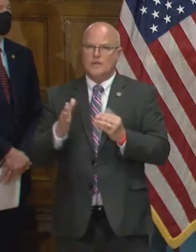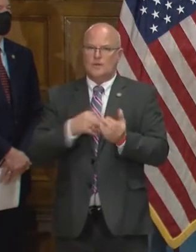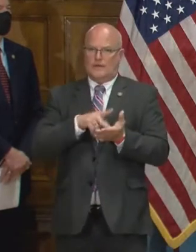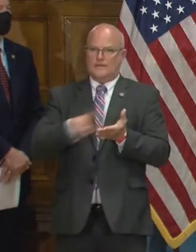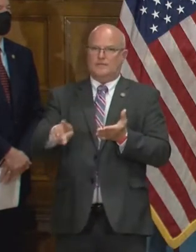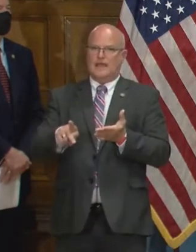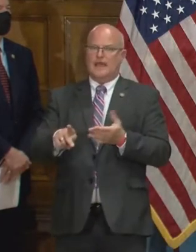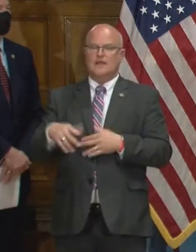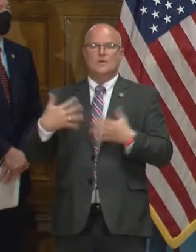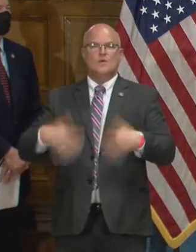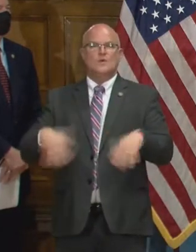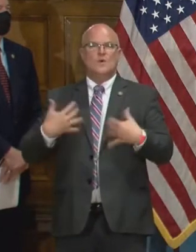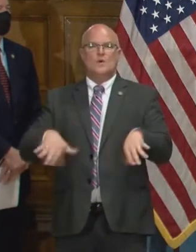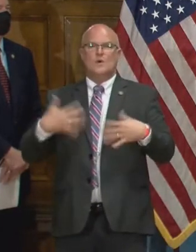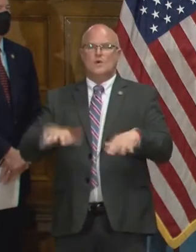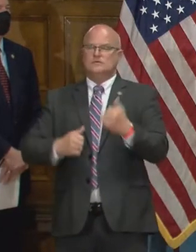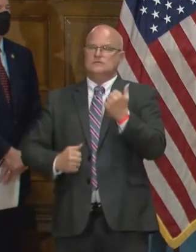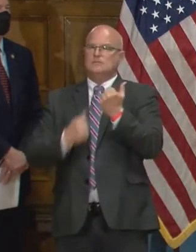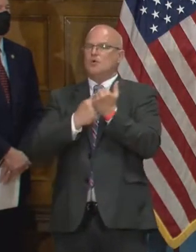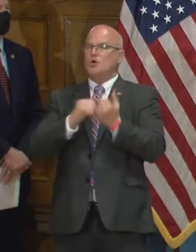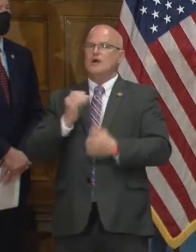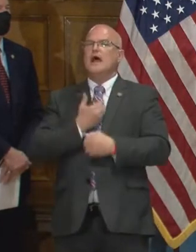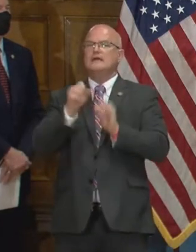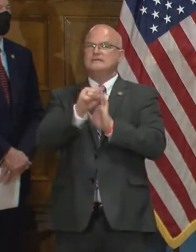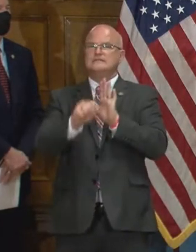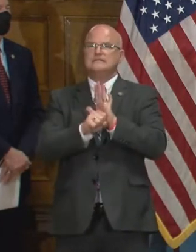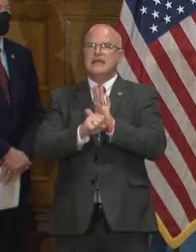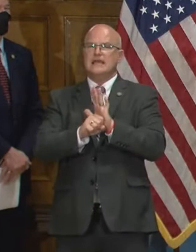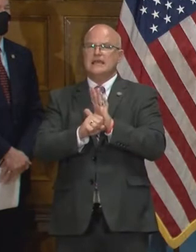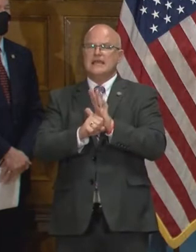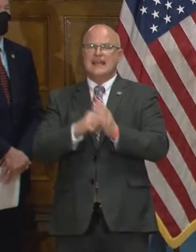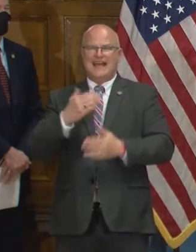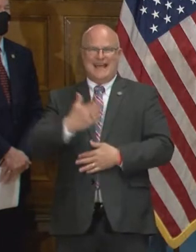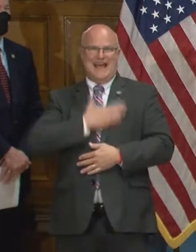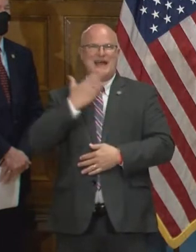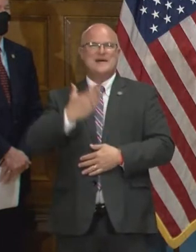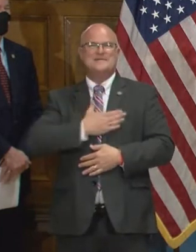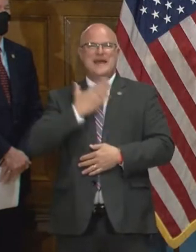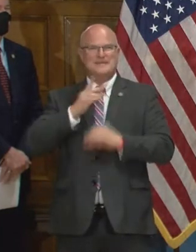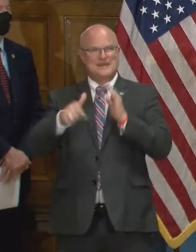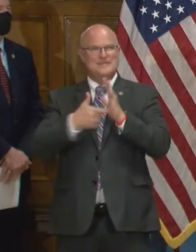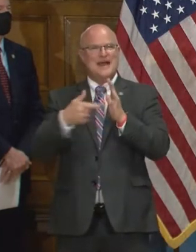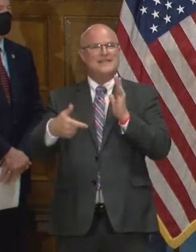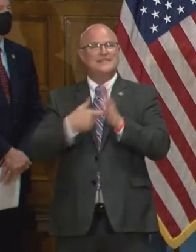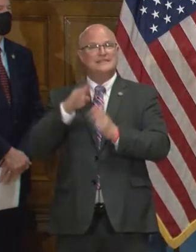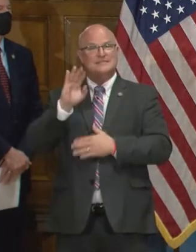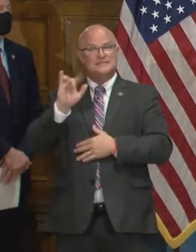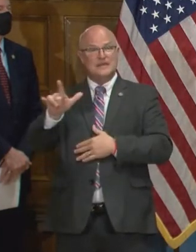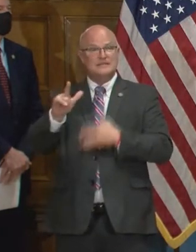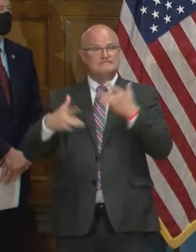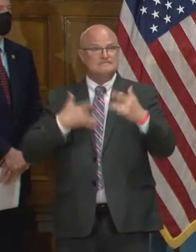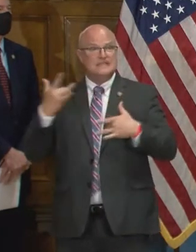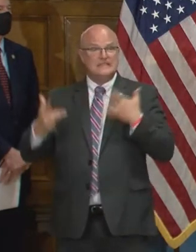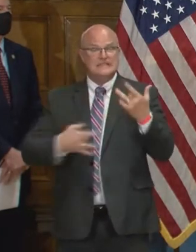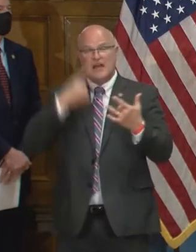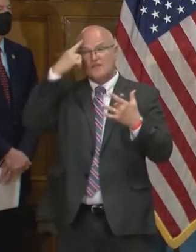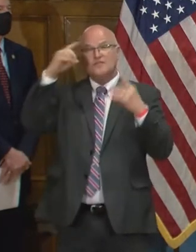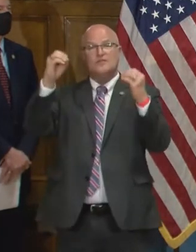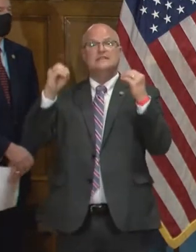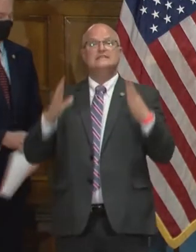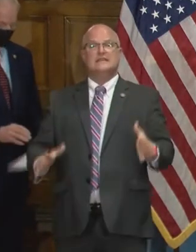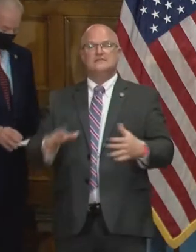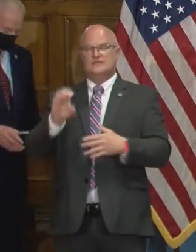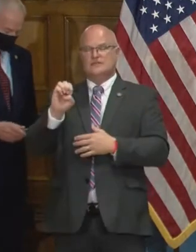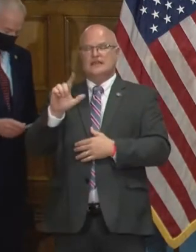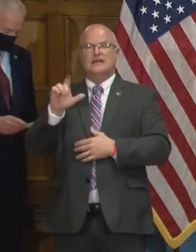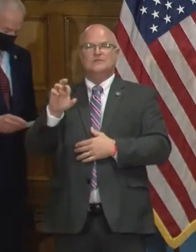the lifeline of our state, and I am very, very happy about this bill and excited for our teachers in El